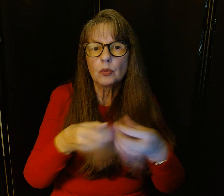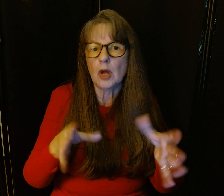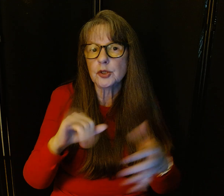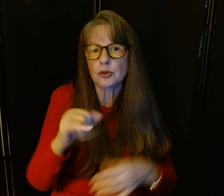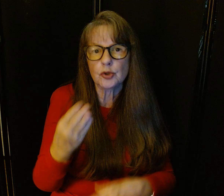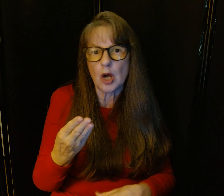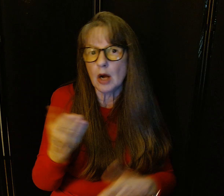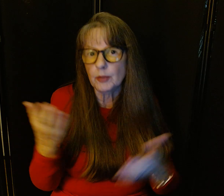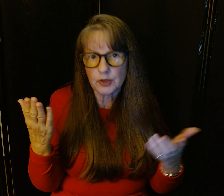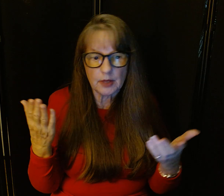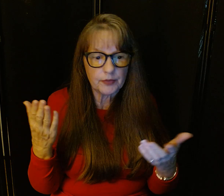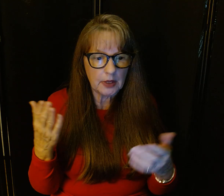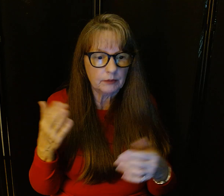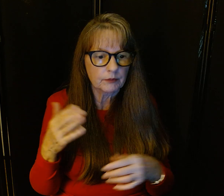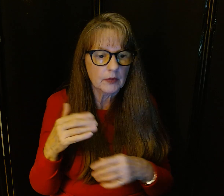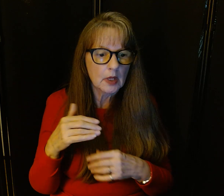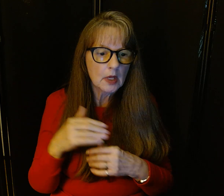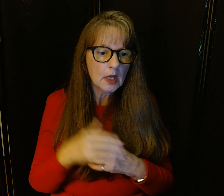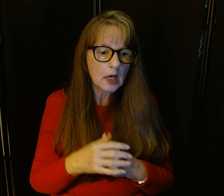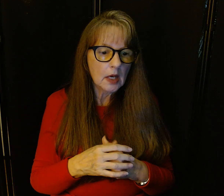lost their job or something.